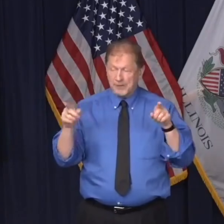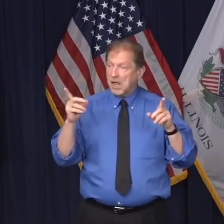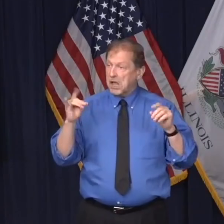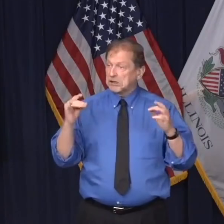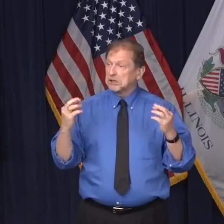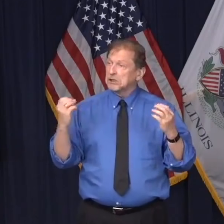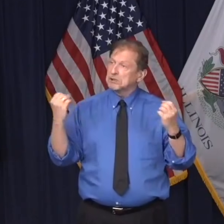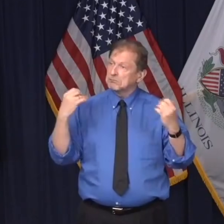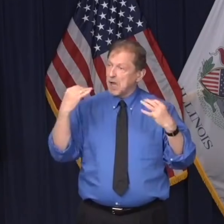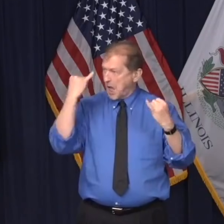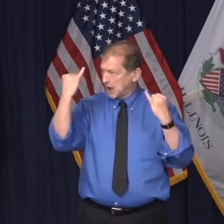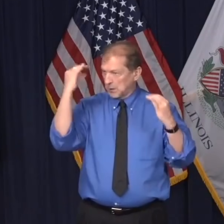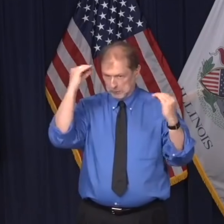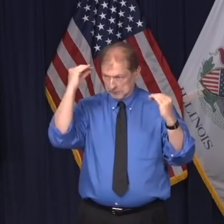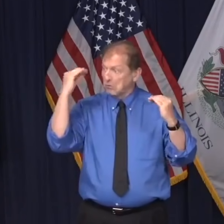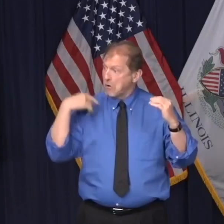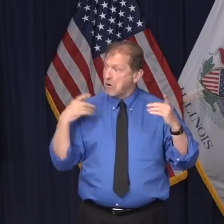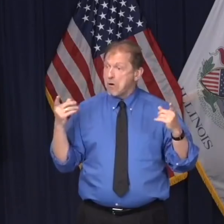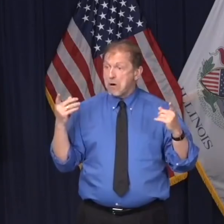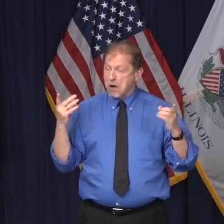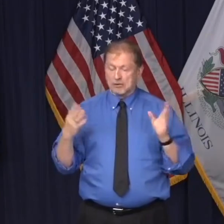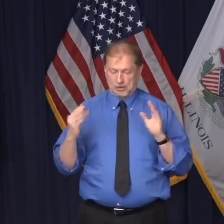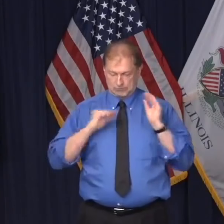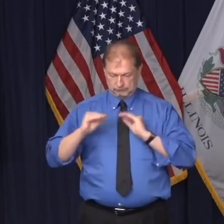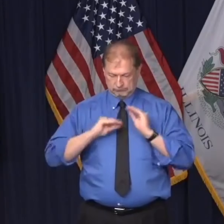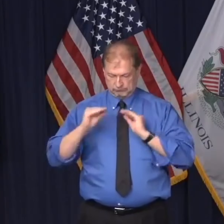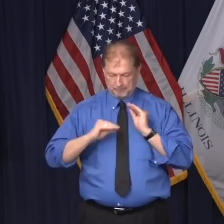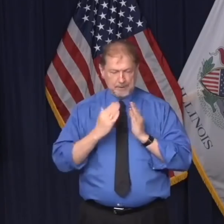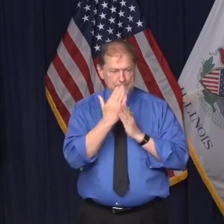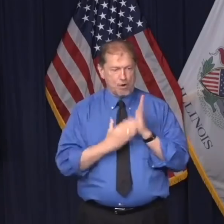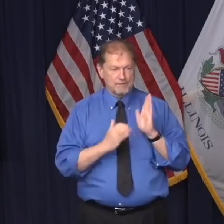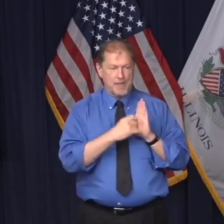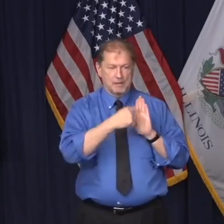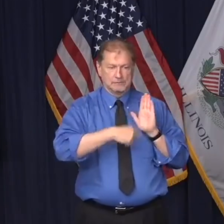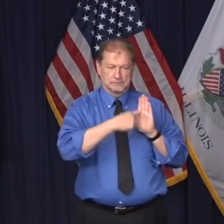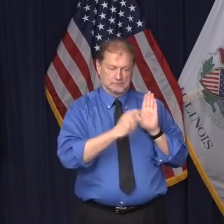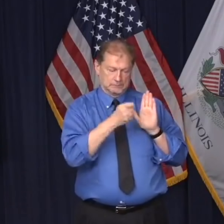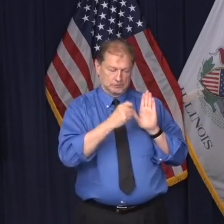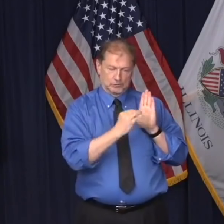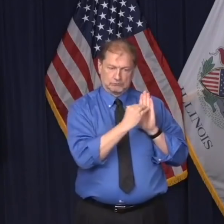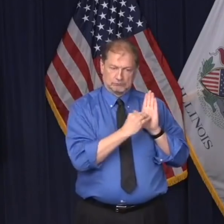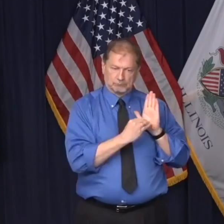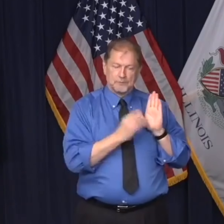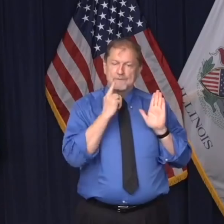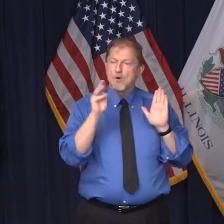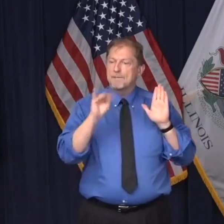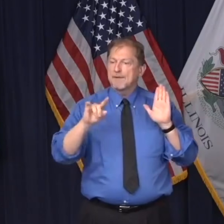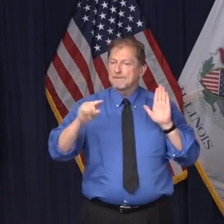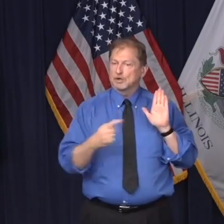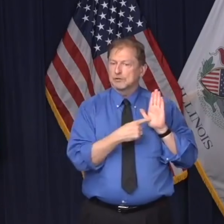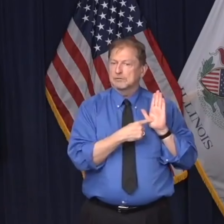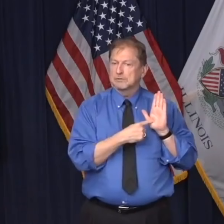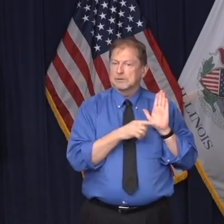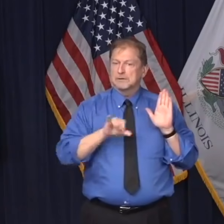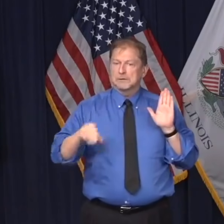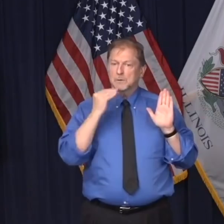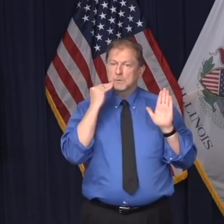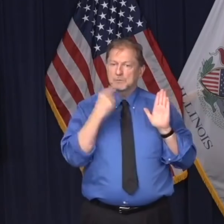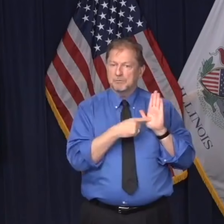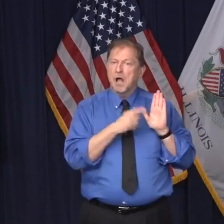were incorporated into the stay-at-home order for May 1. So, I mean, is there more to do? Of course. I